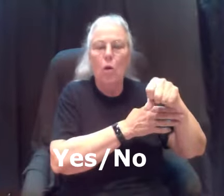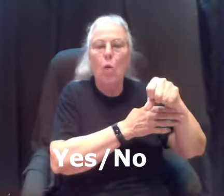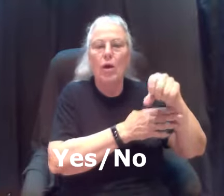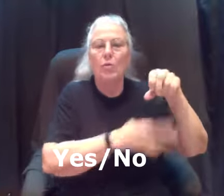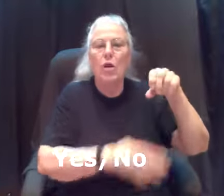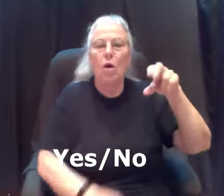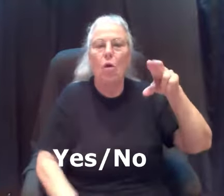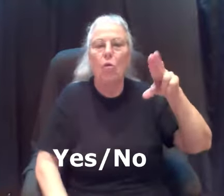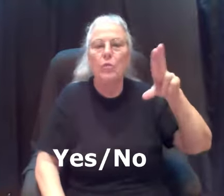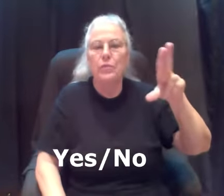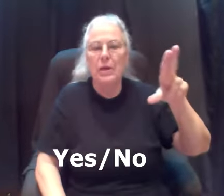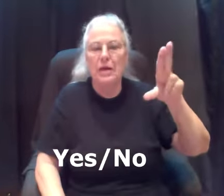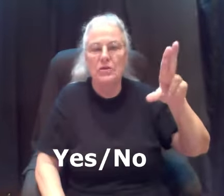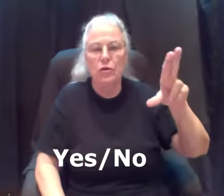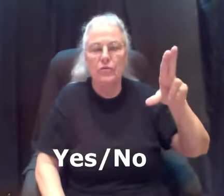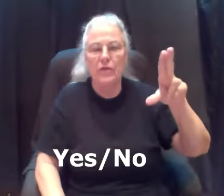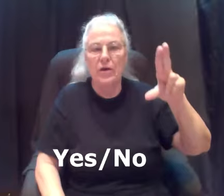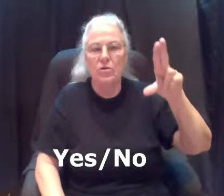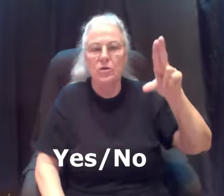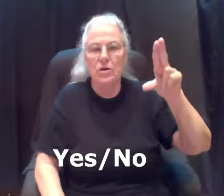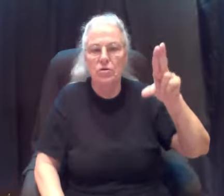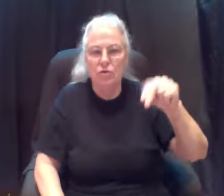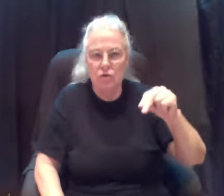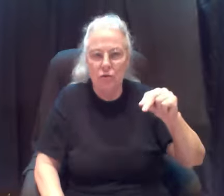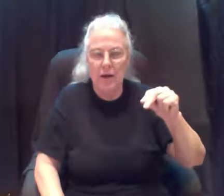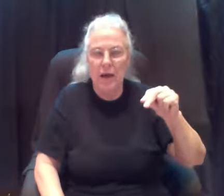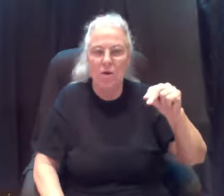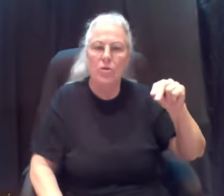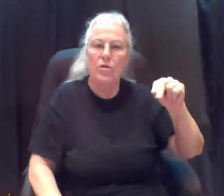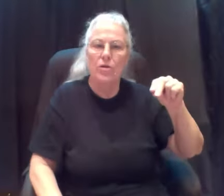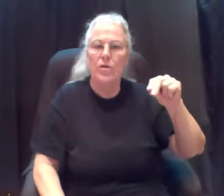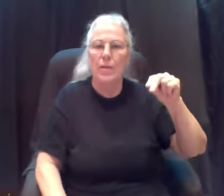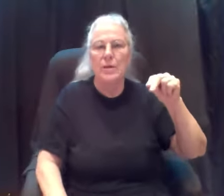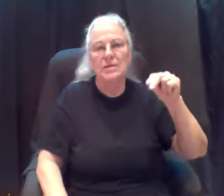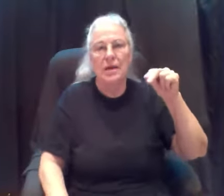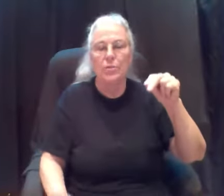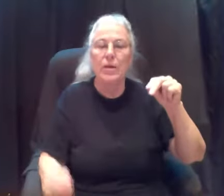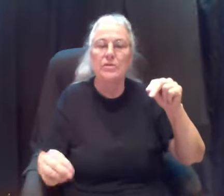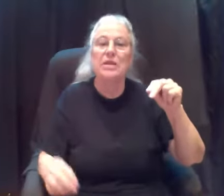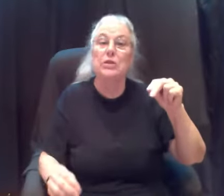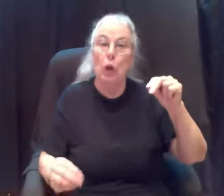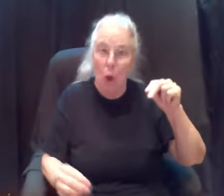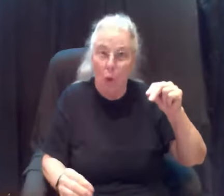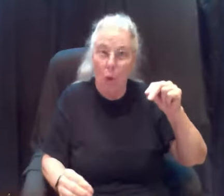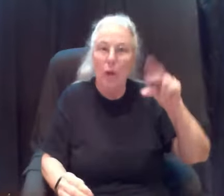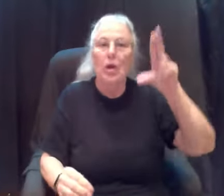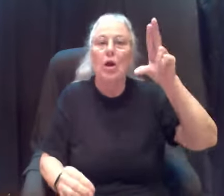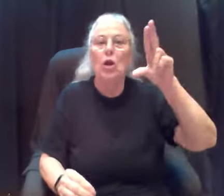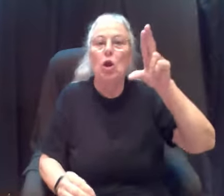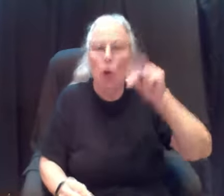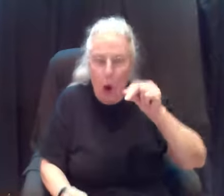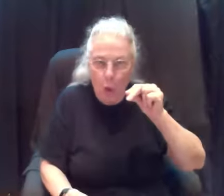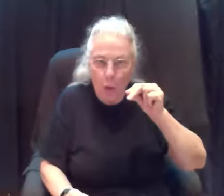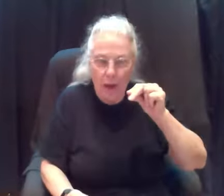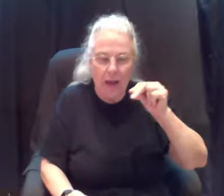Where no is two fingers straight down onto the thumb. It's like your mother says, no, no, and